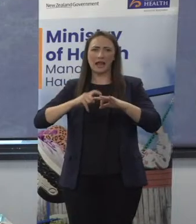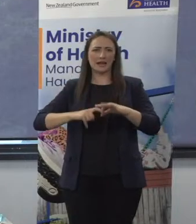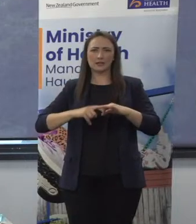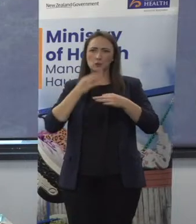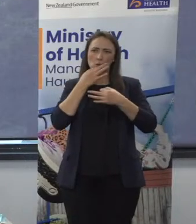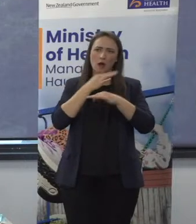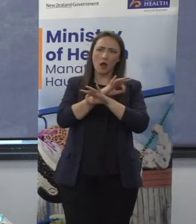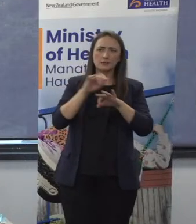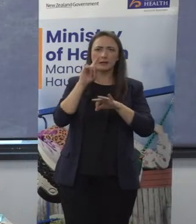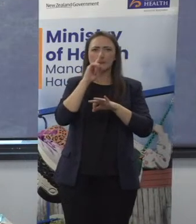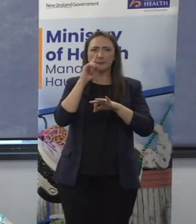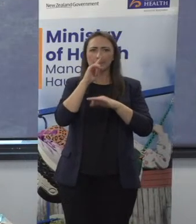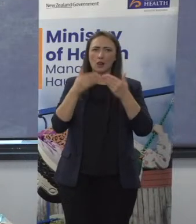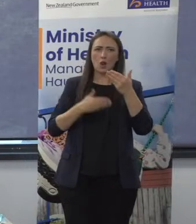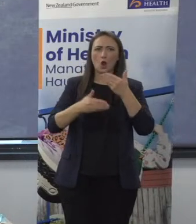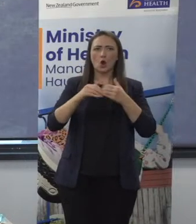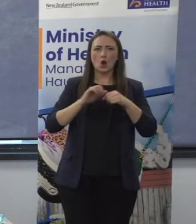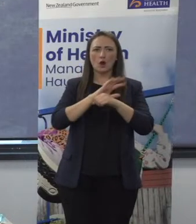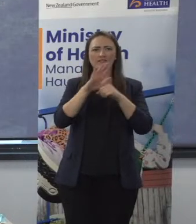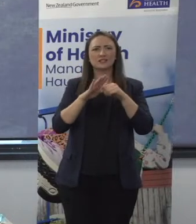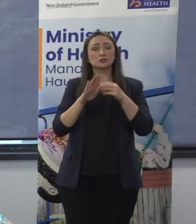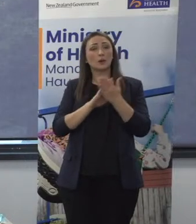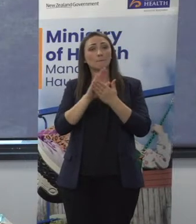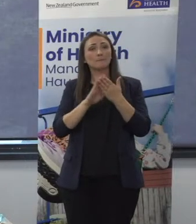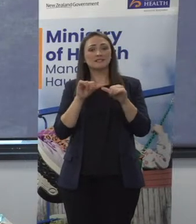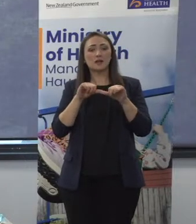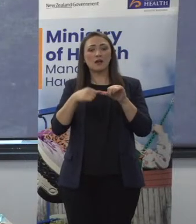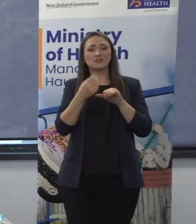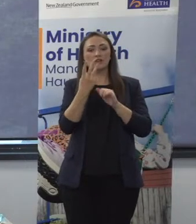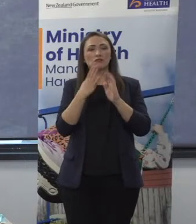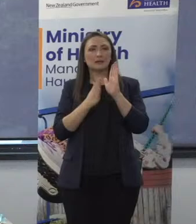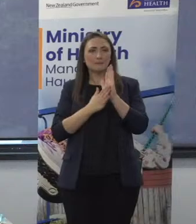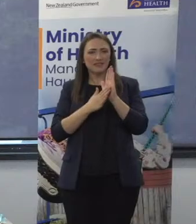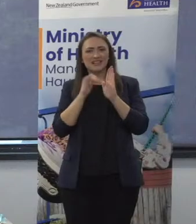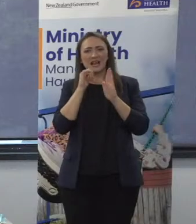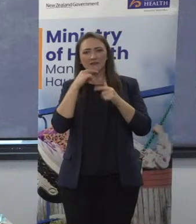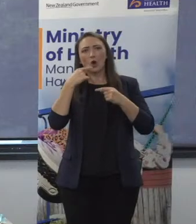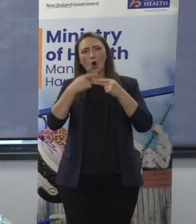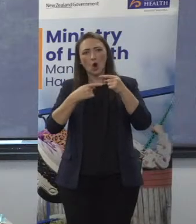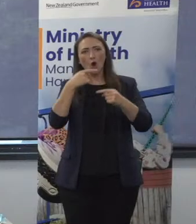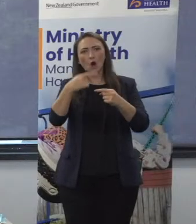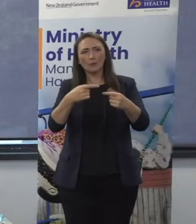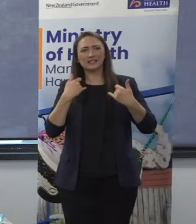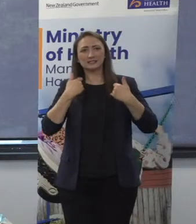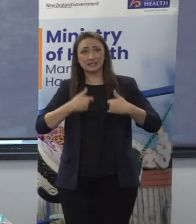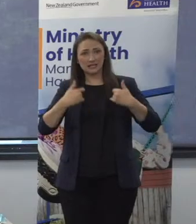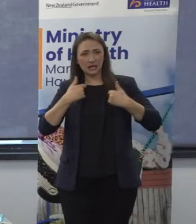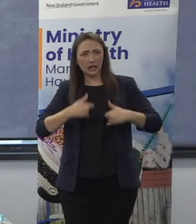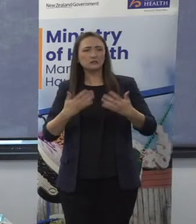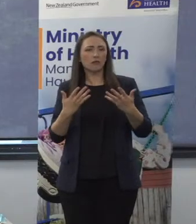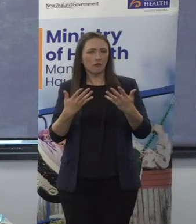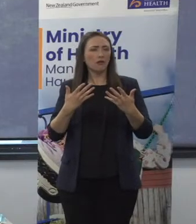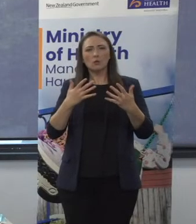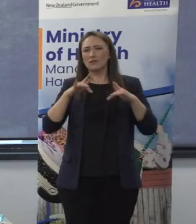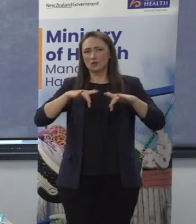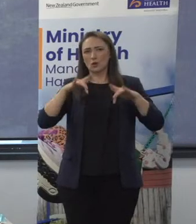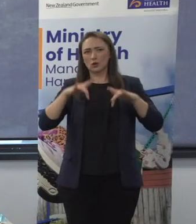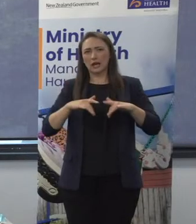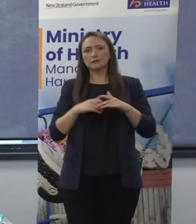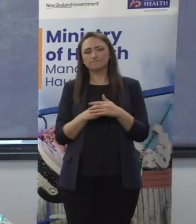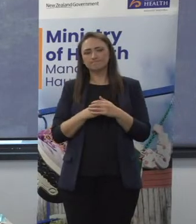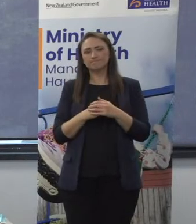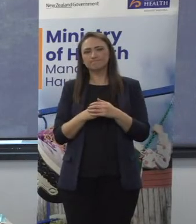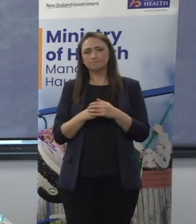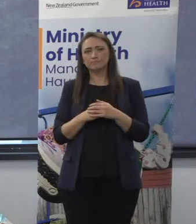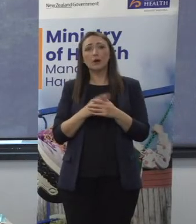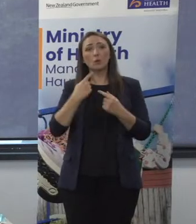long COVID, which is sort of beyond that 3-month phase as yet. But we are developing guidelines, which we'll